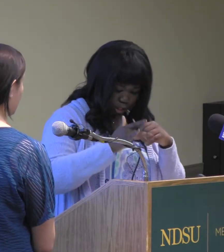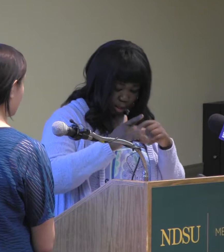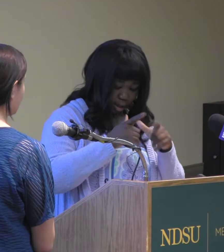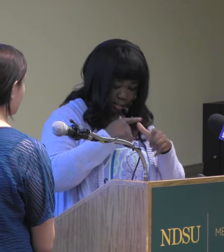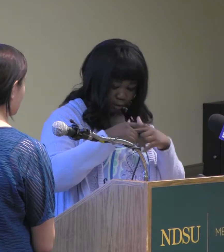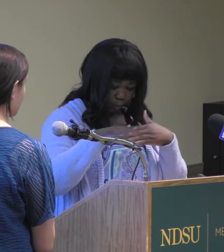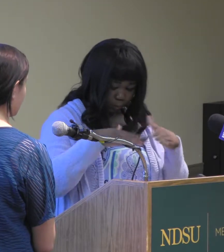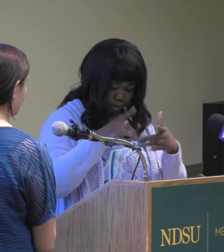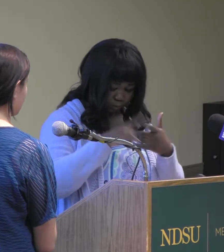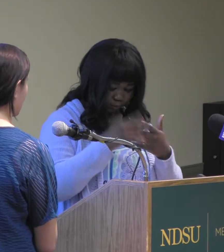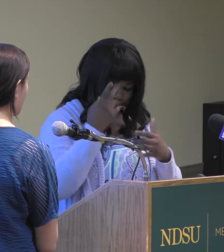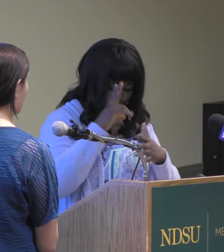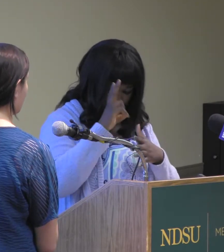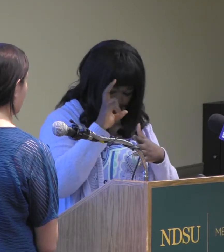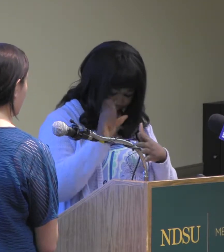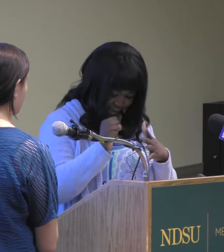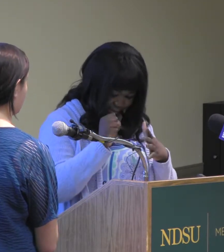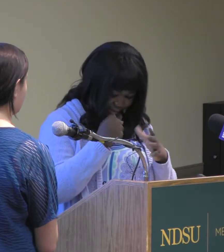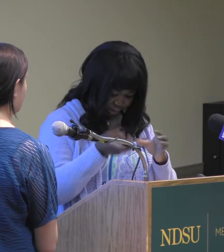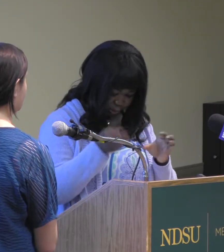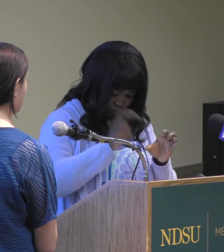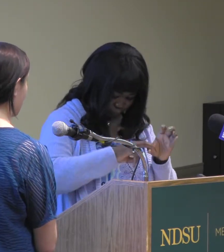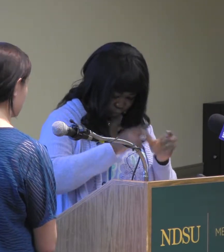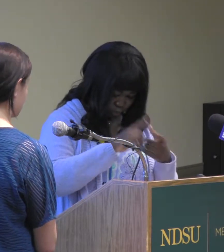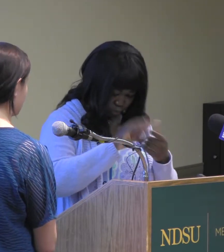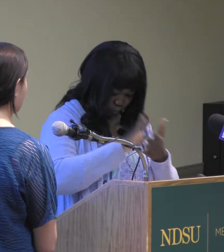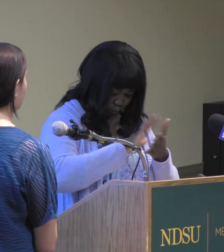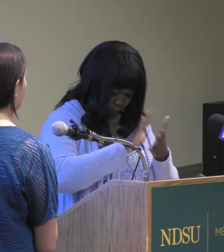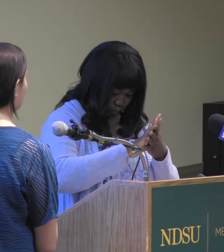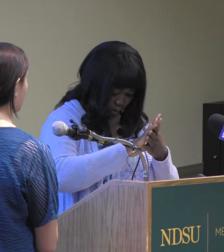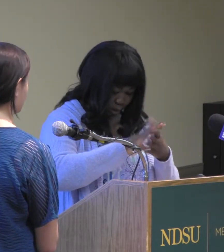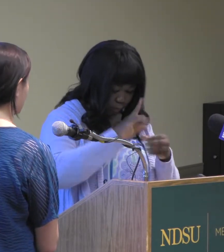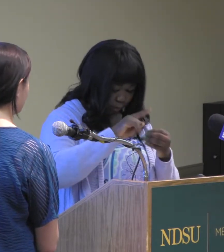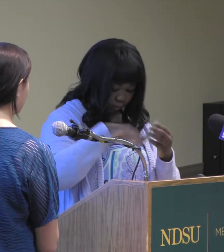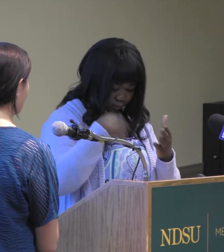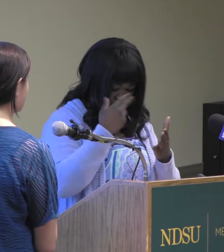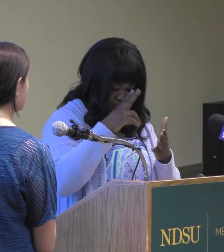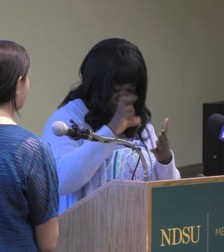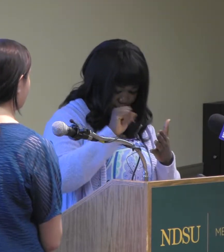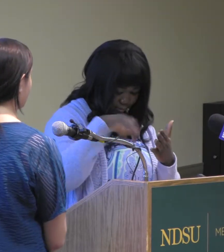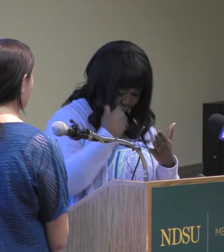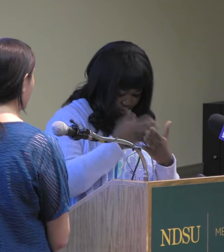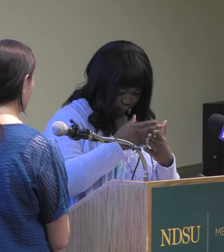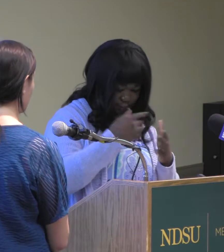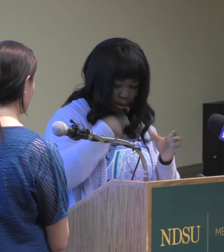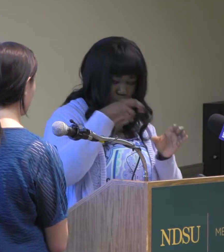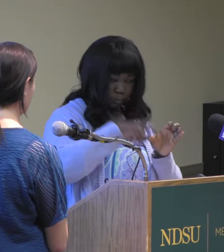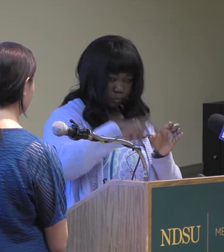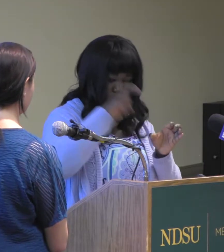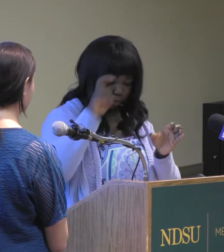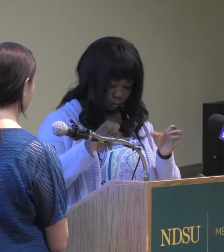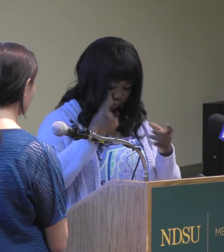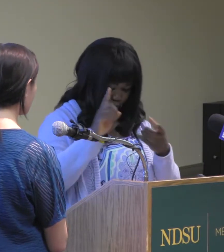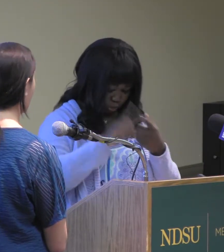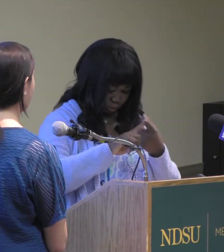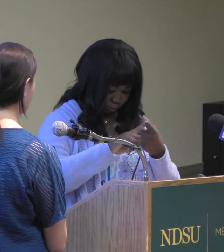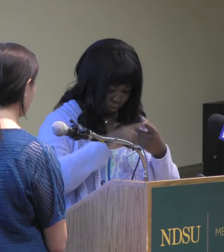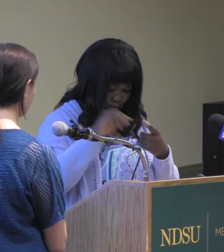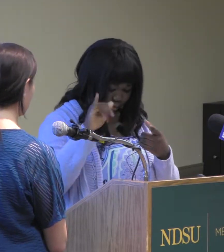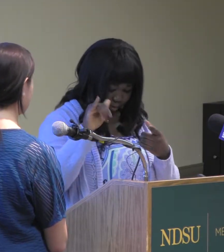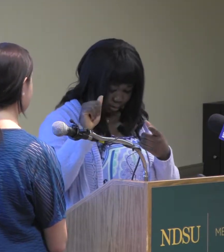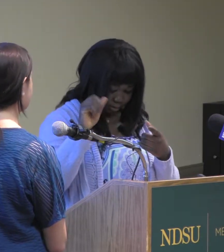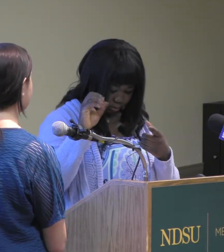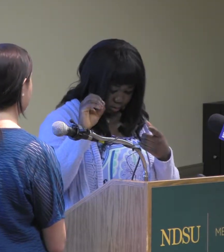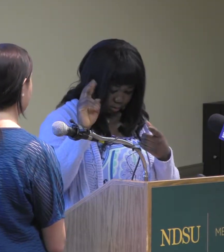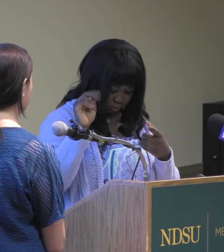I would wake up early and I would walk to the bus. When I would get on the bus, it would arrive. I'd get